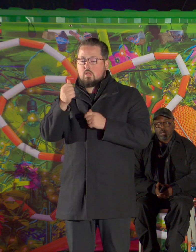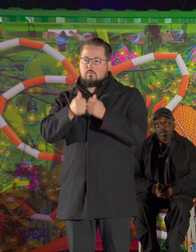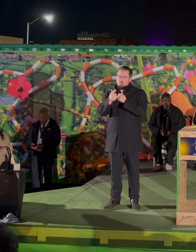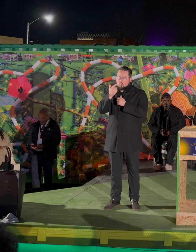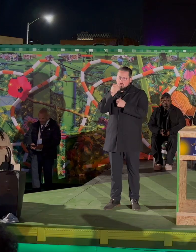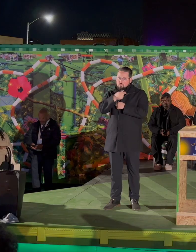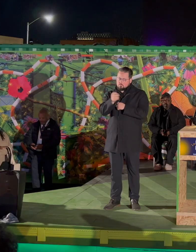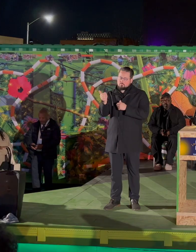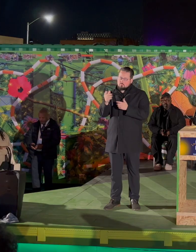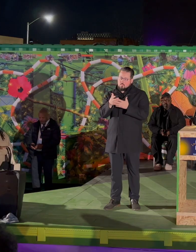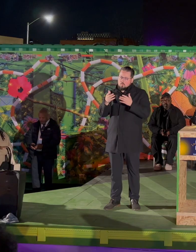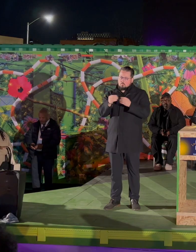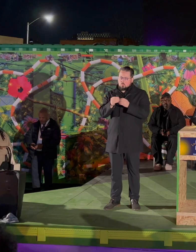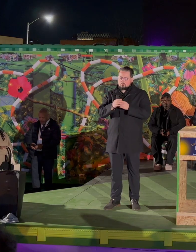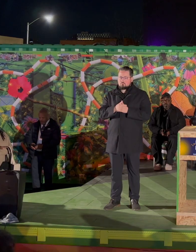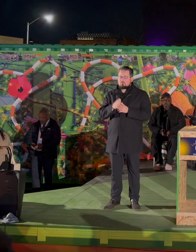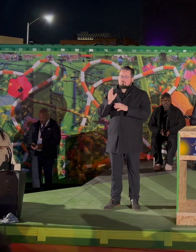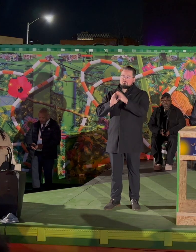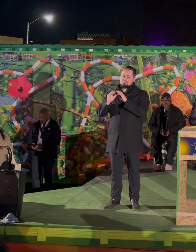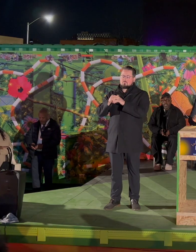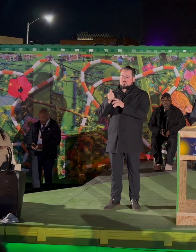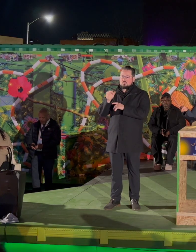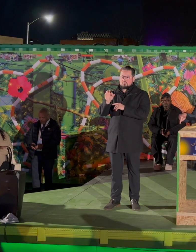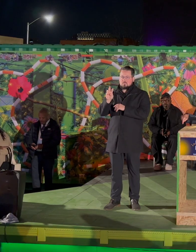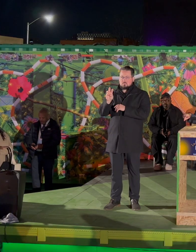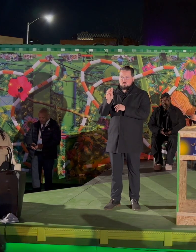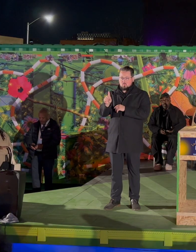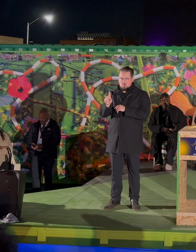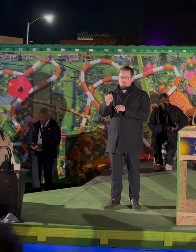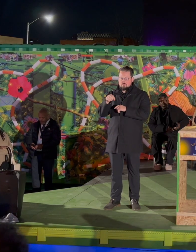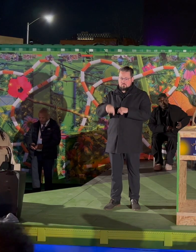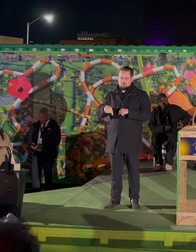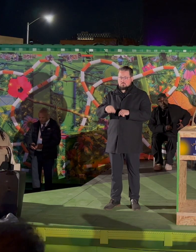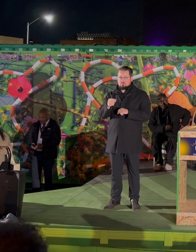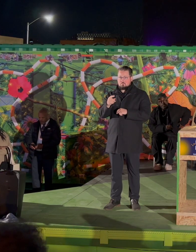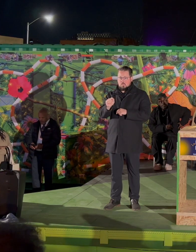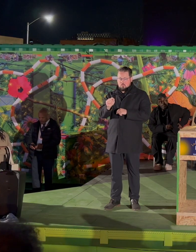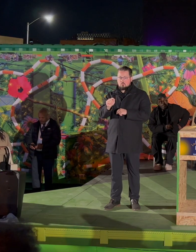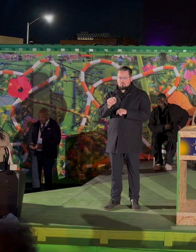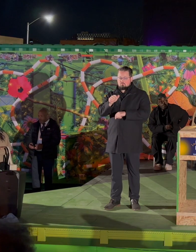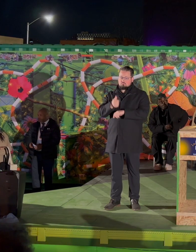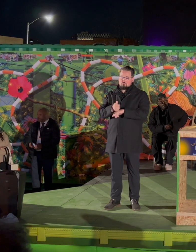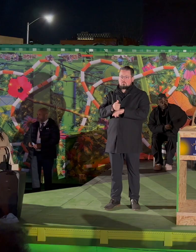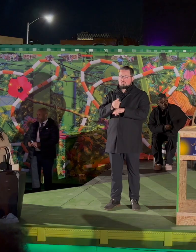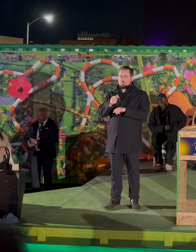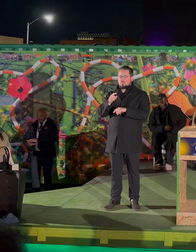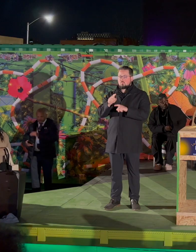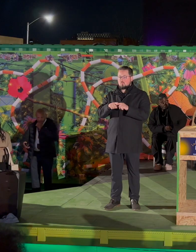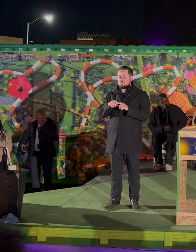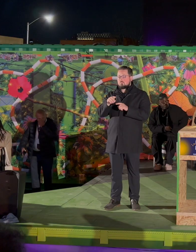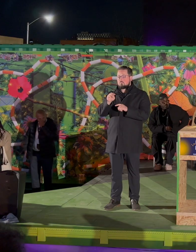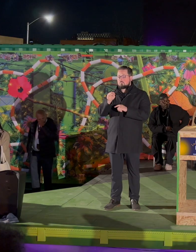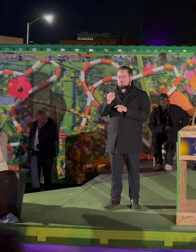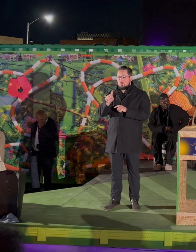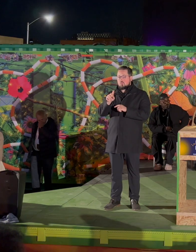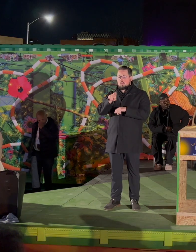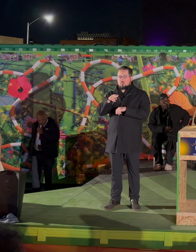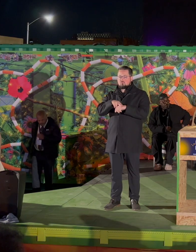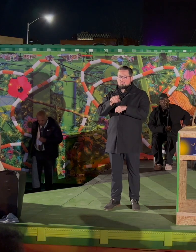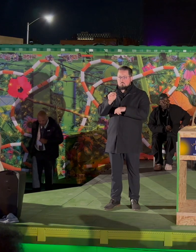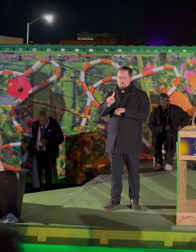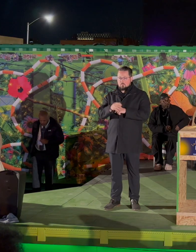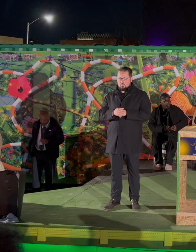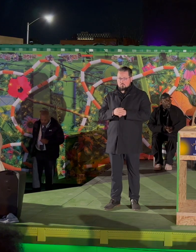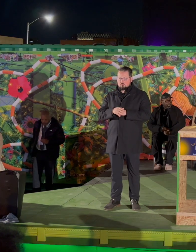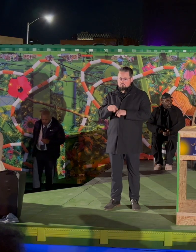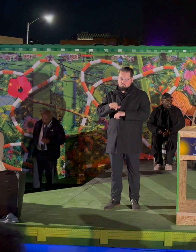much more. Back in 1961, at this very spot was home to the branch of the Maryland National Bank and